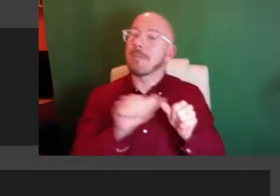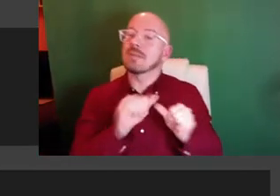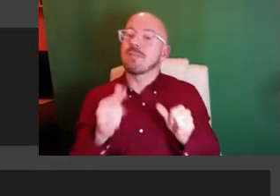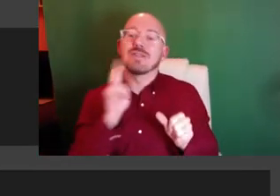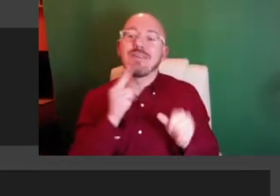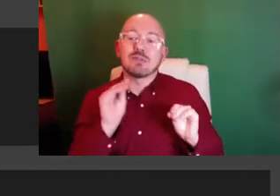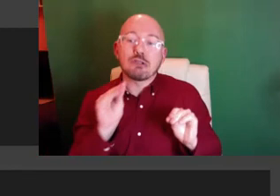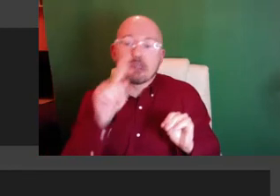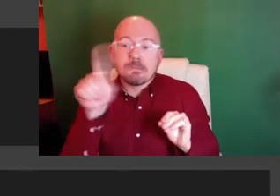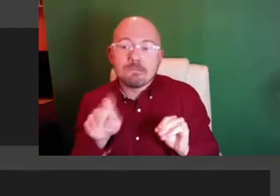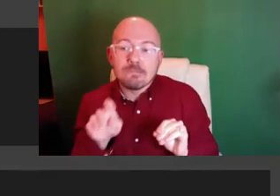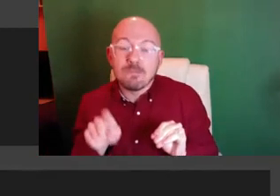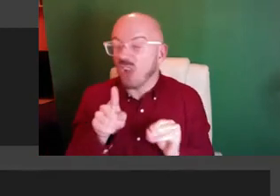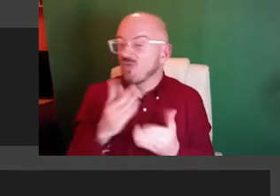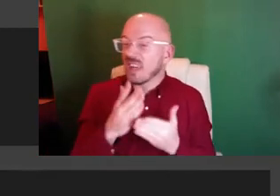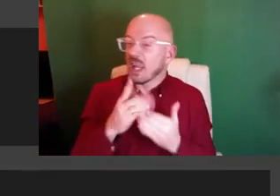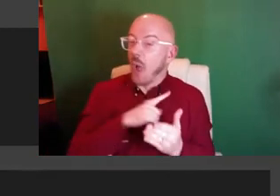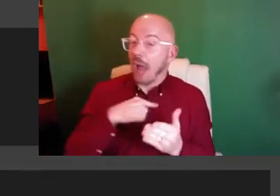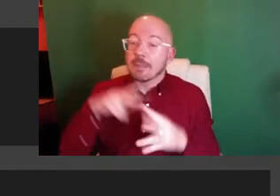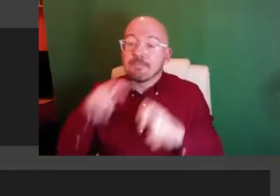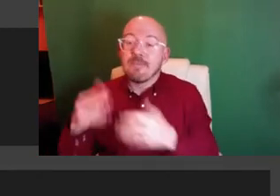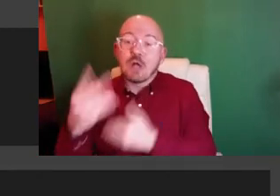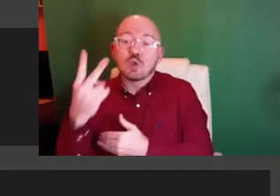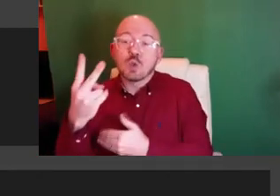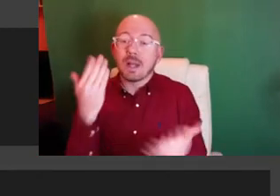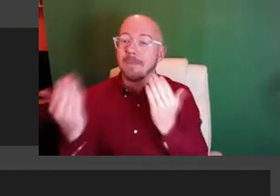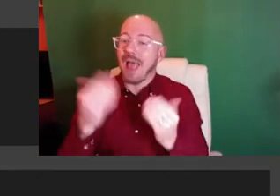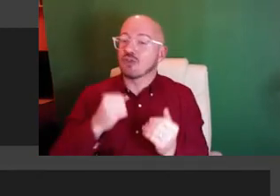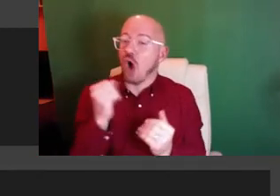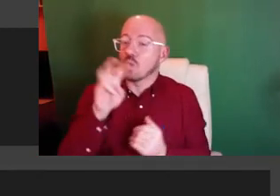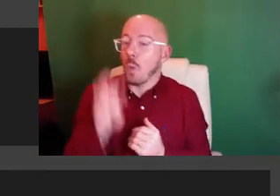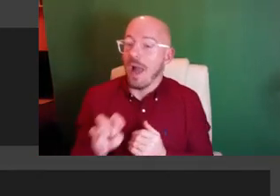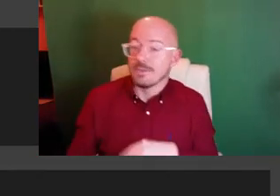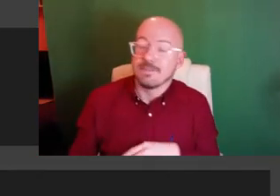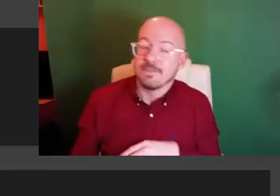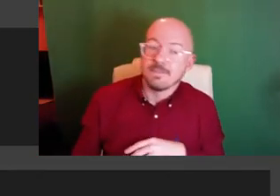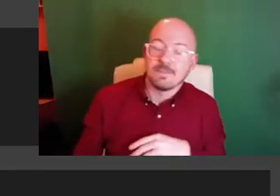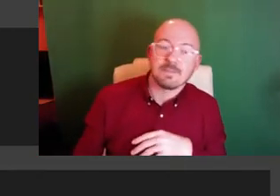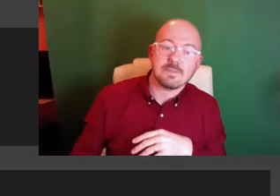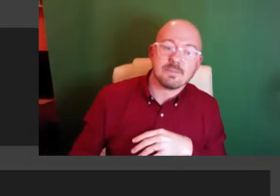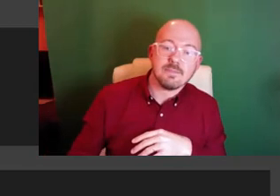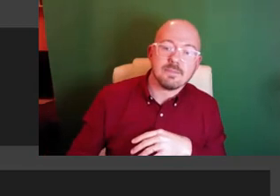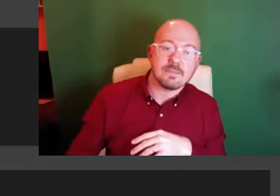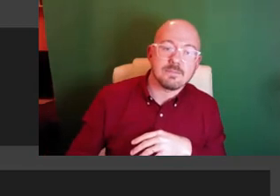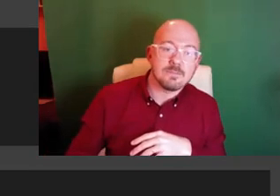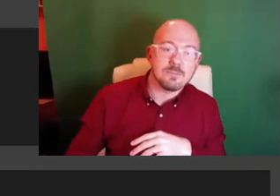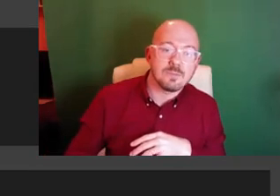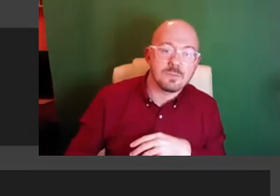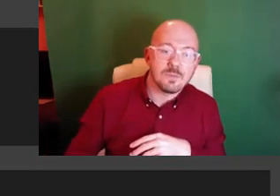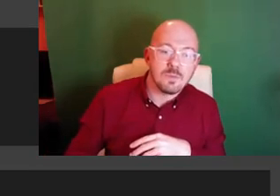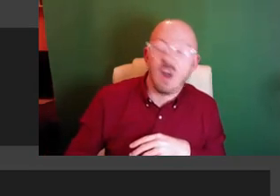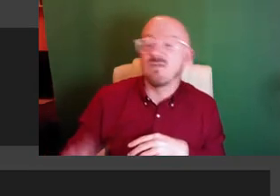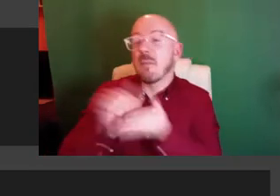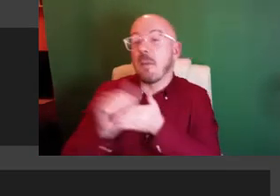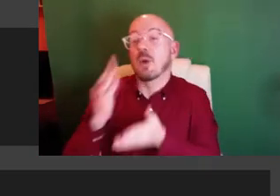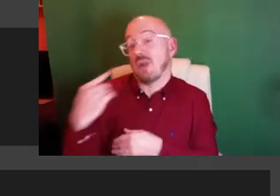see if there was a difference in approach, in the perception, when one country has a legal act and the other has the language mentioned in